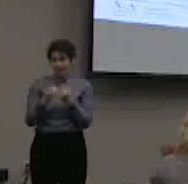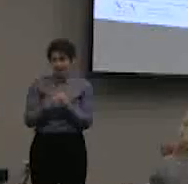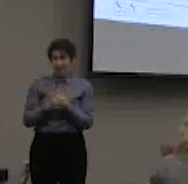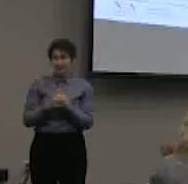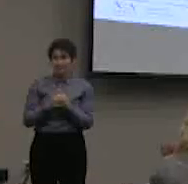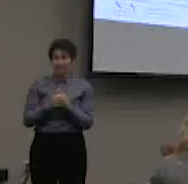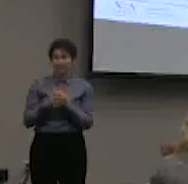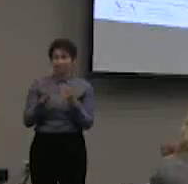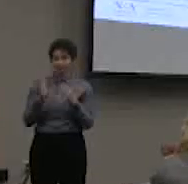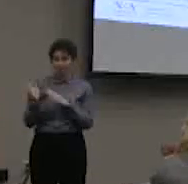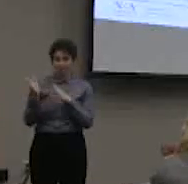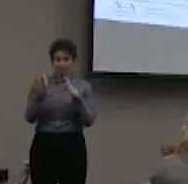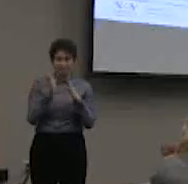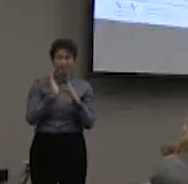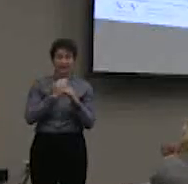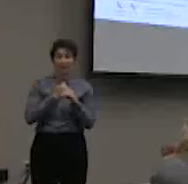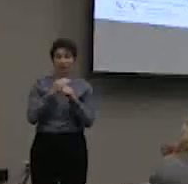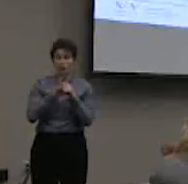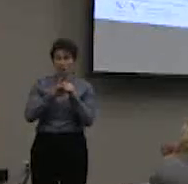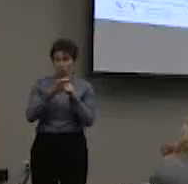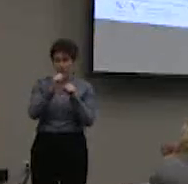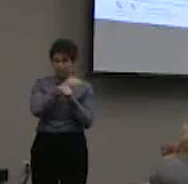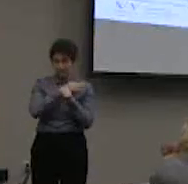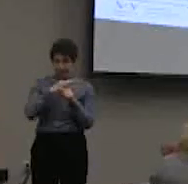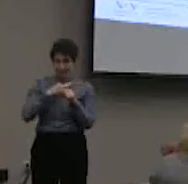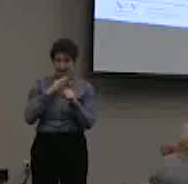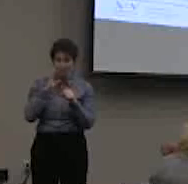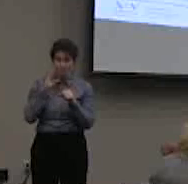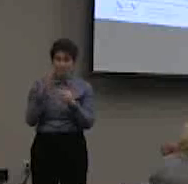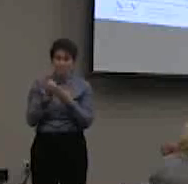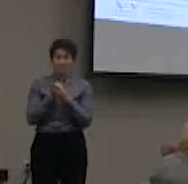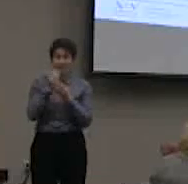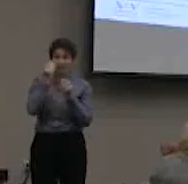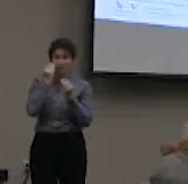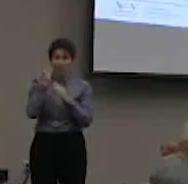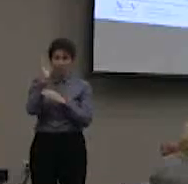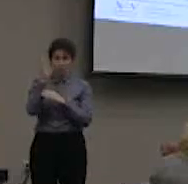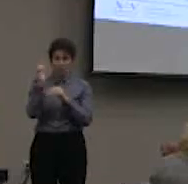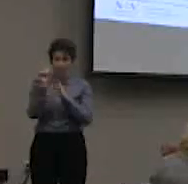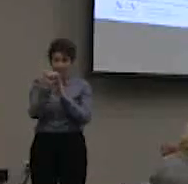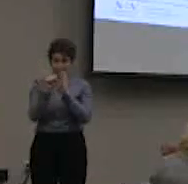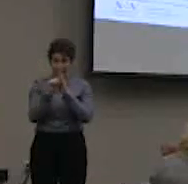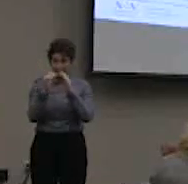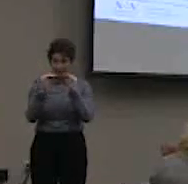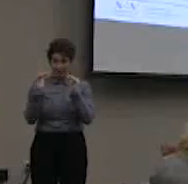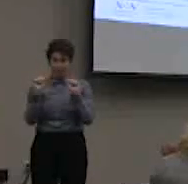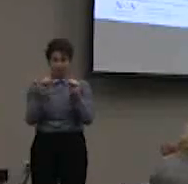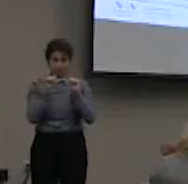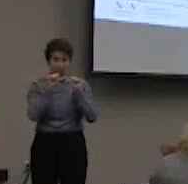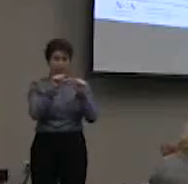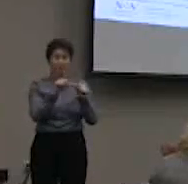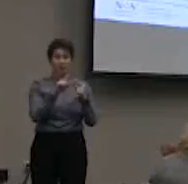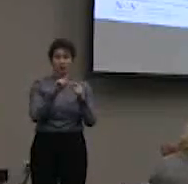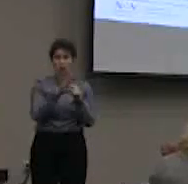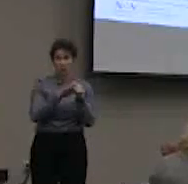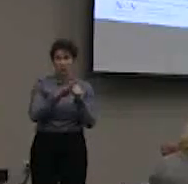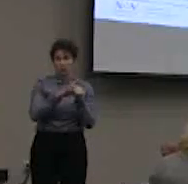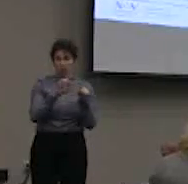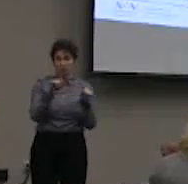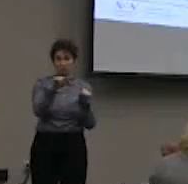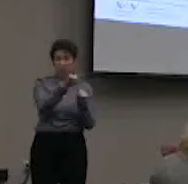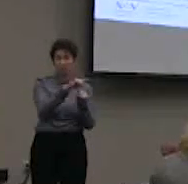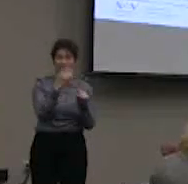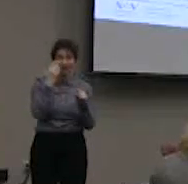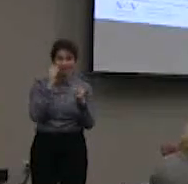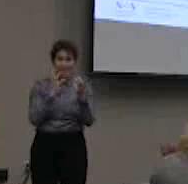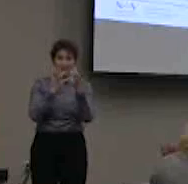then take information that's presented at the state level and then roll it out in their regions. So matching up Ready Start networks, et